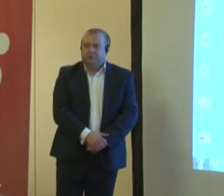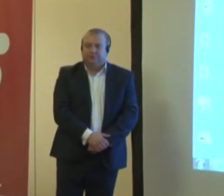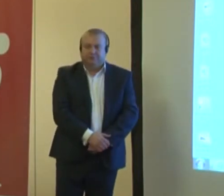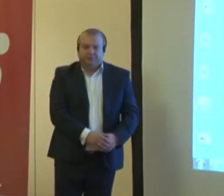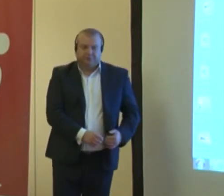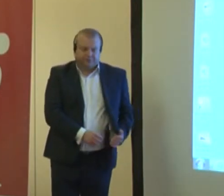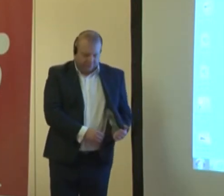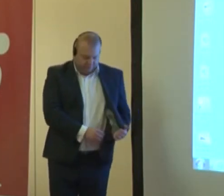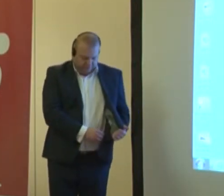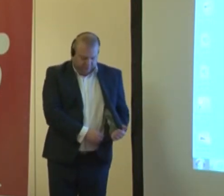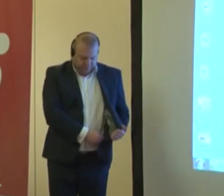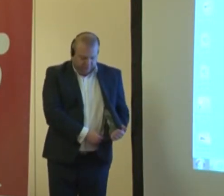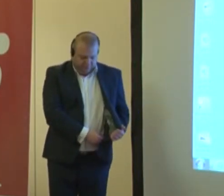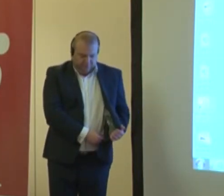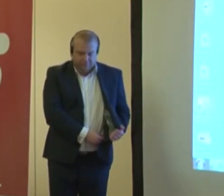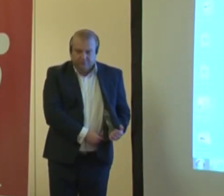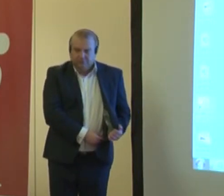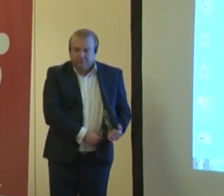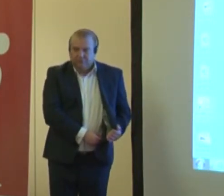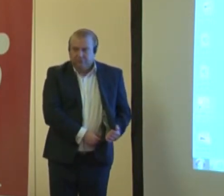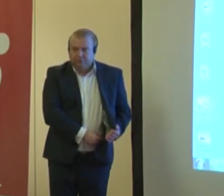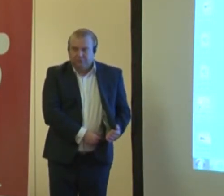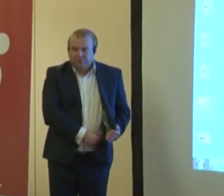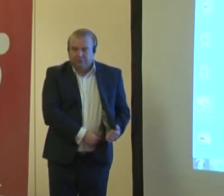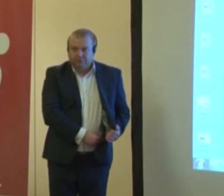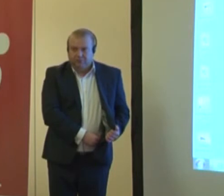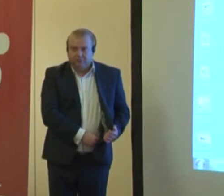Okay, we do it without. Yes, try it again, because it's a...